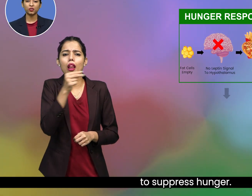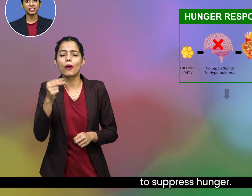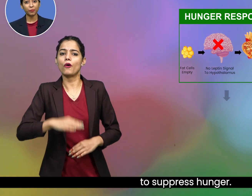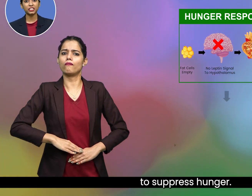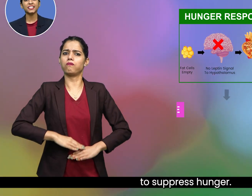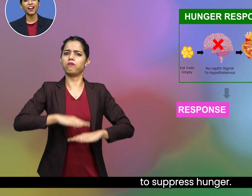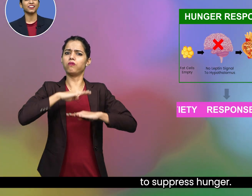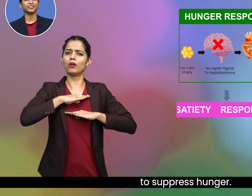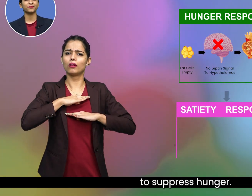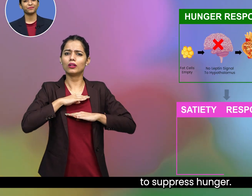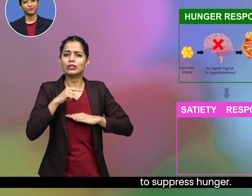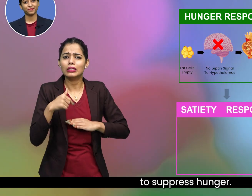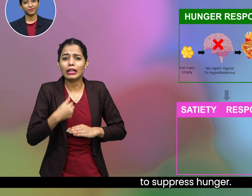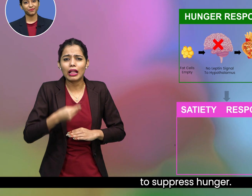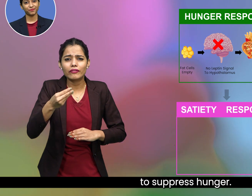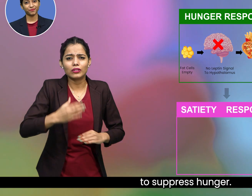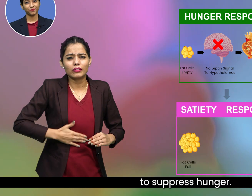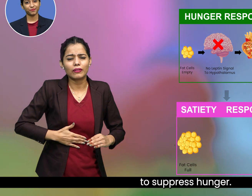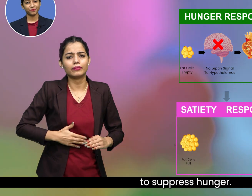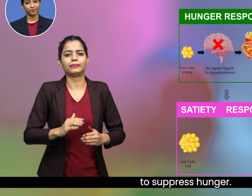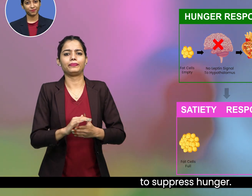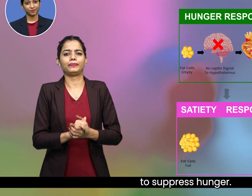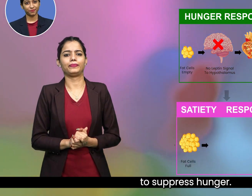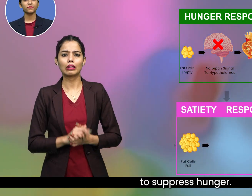secreted to suppress hunger.